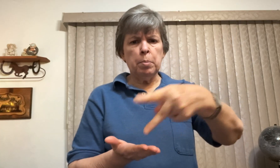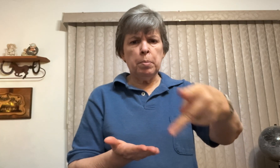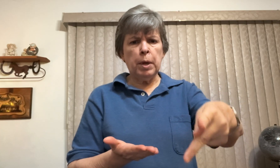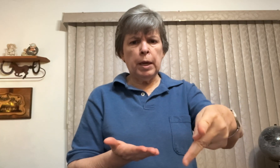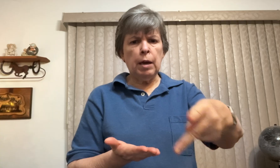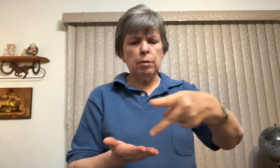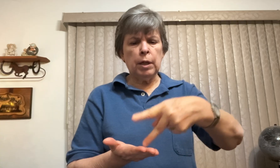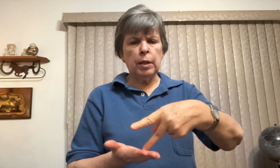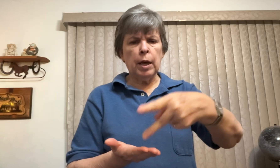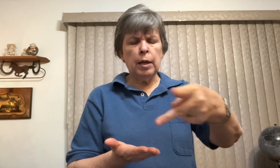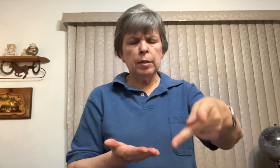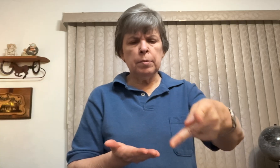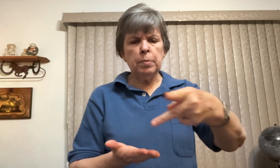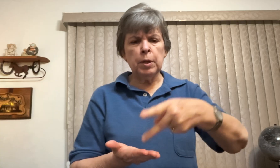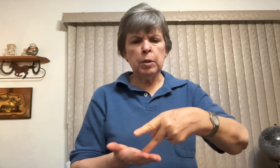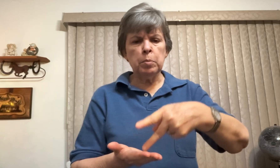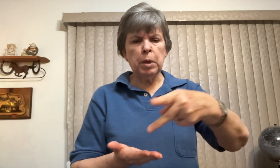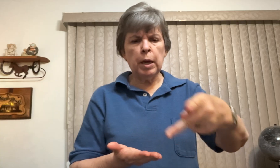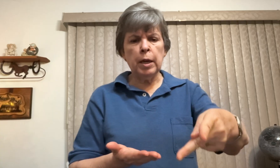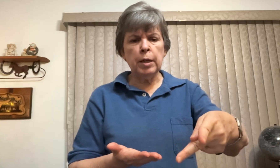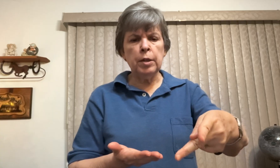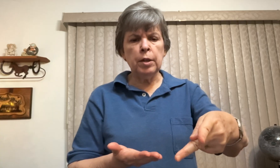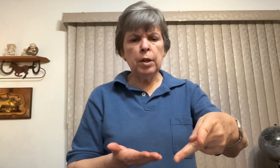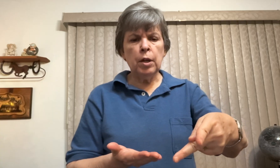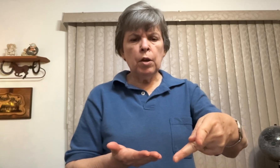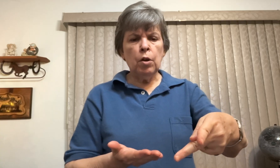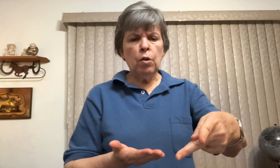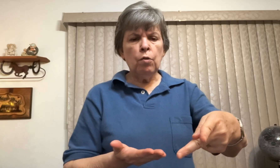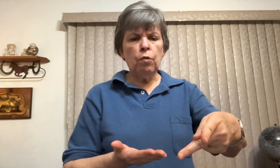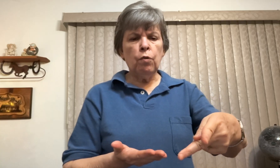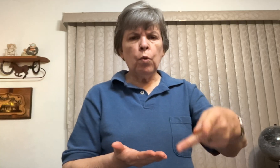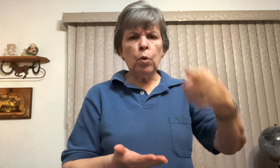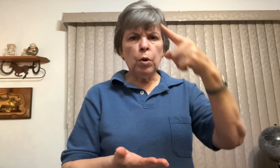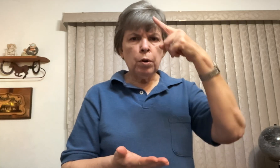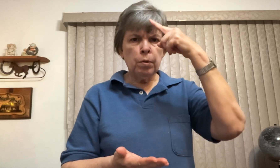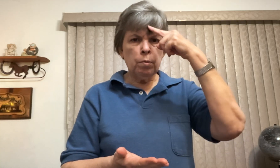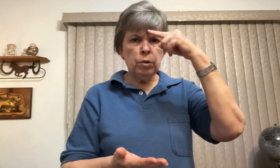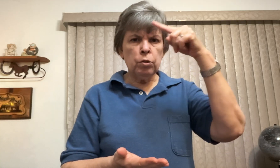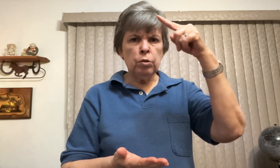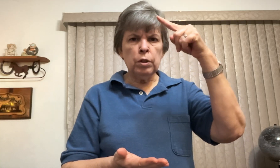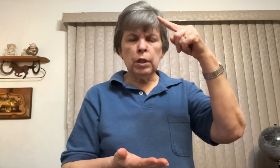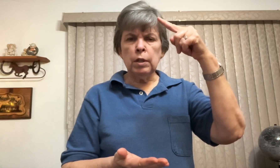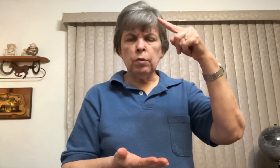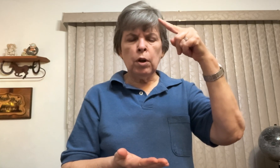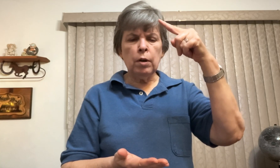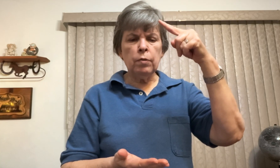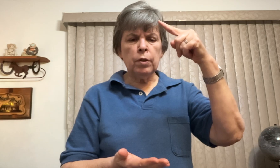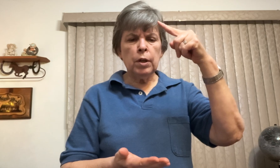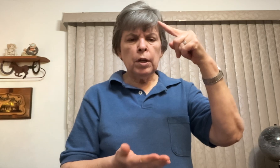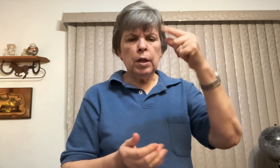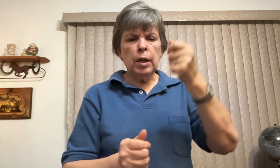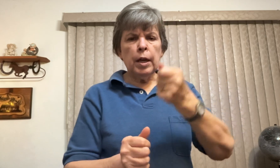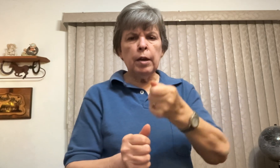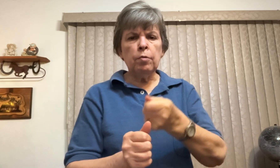pay out like that. He has paid for, which you can leave off,